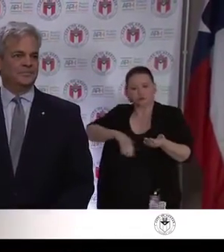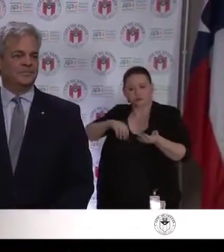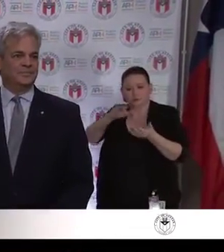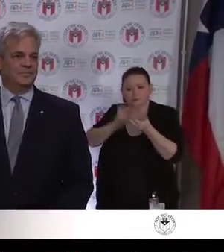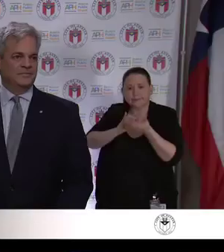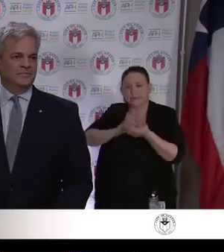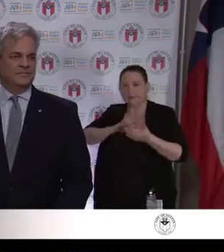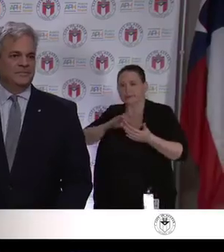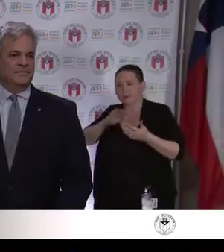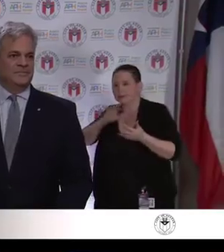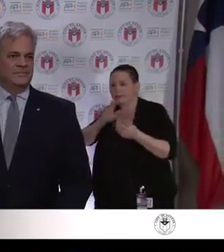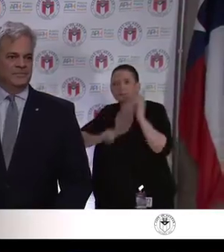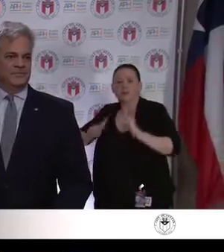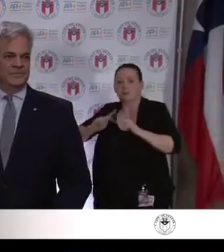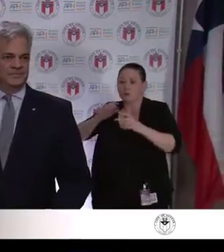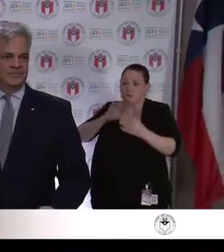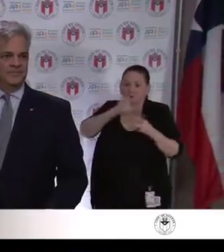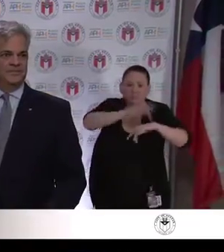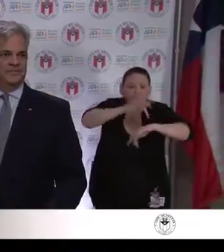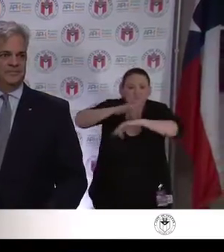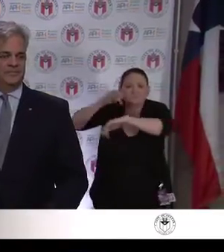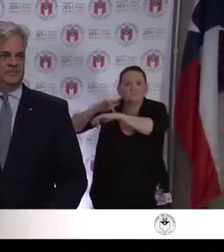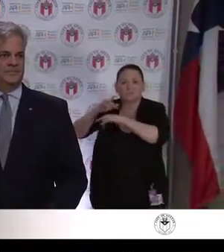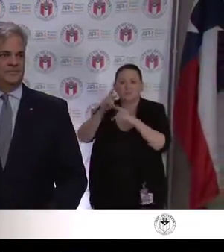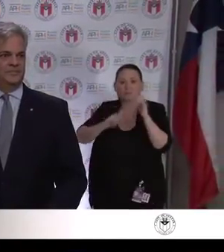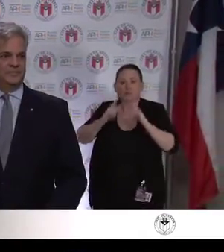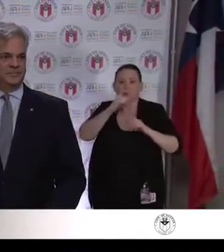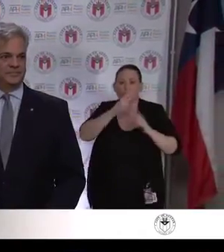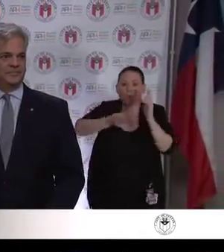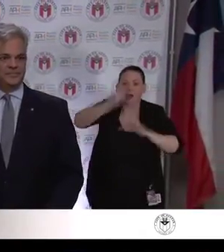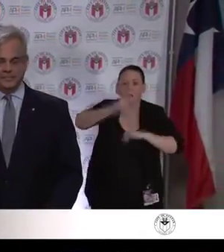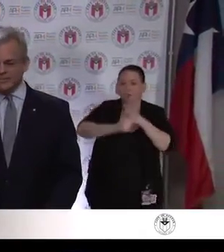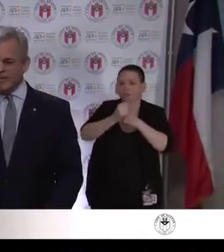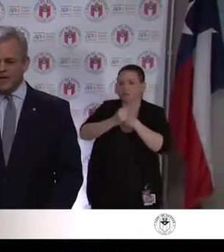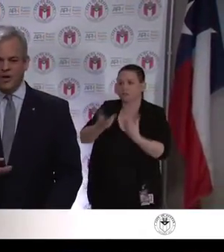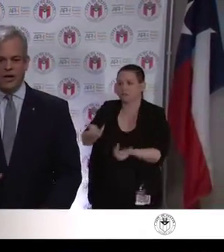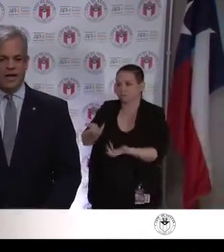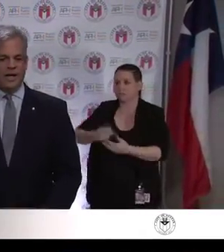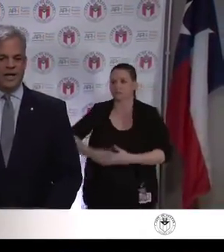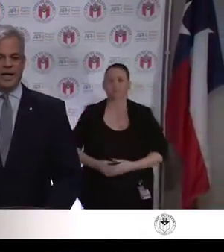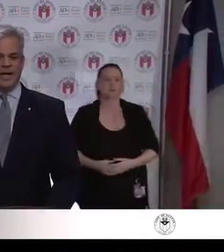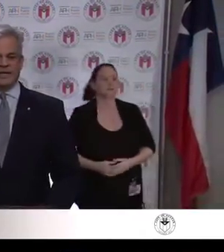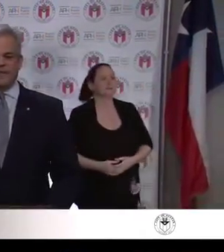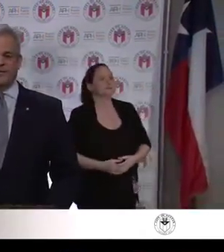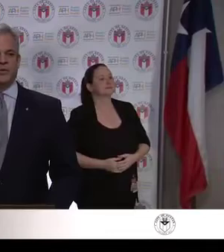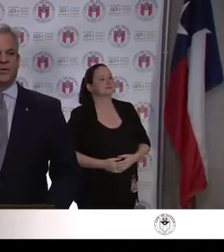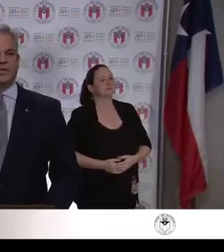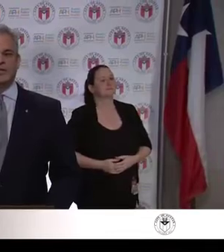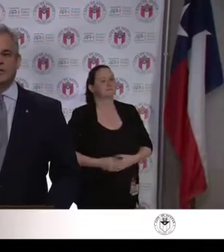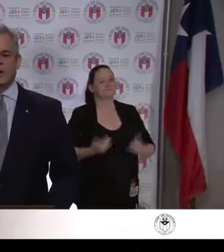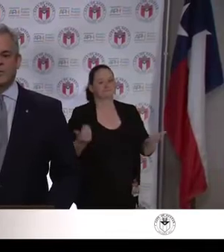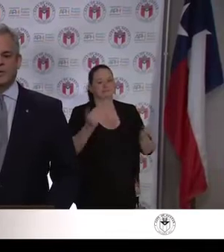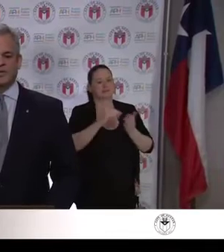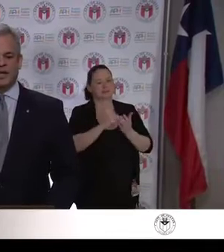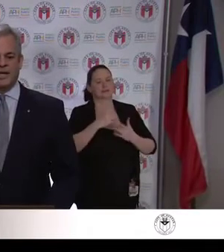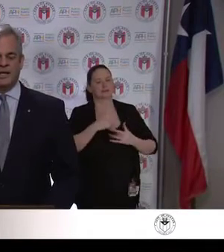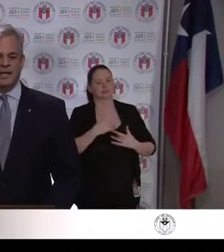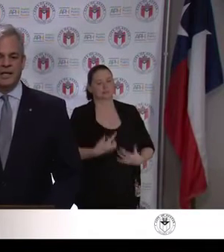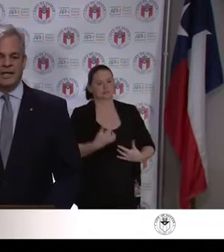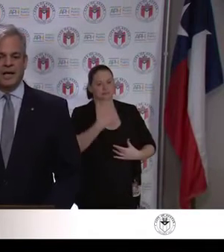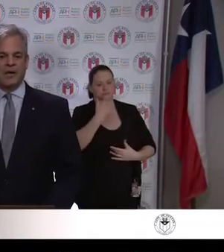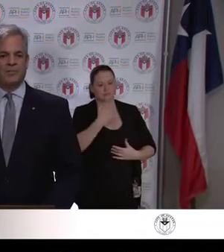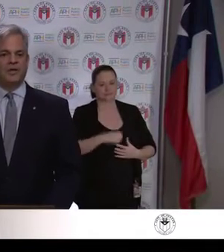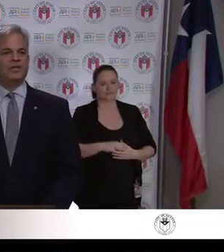in contact with some of the most vulnerable and others who are maybe highest risk? You know, again, as I frequently do, I want to